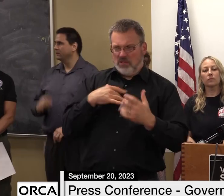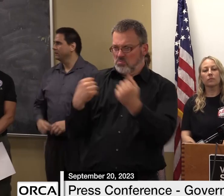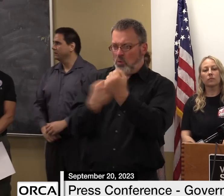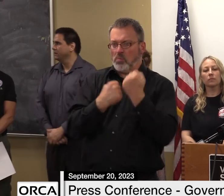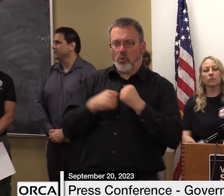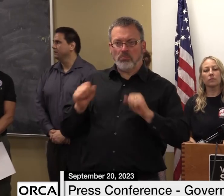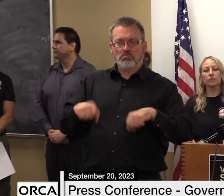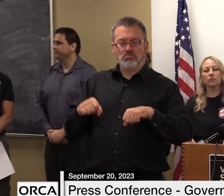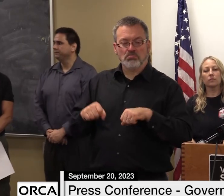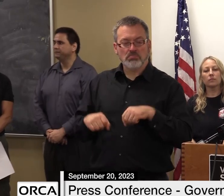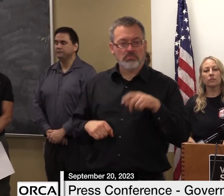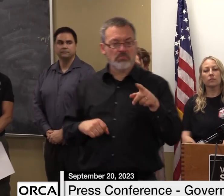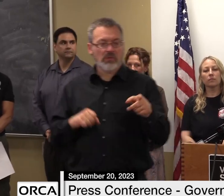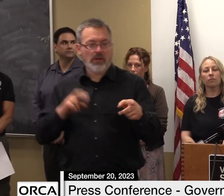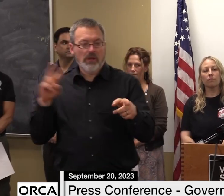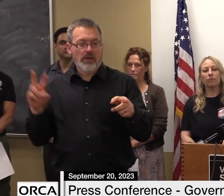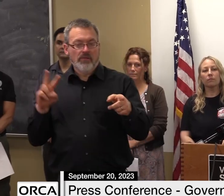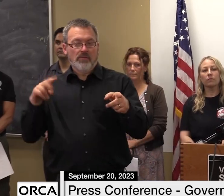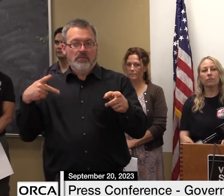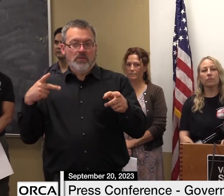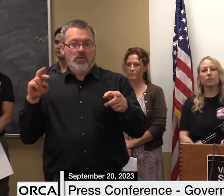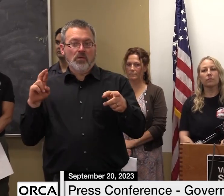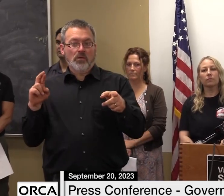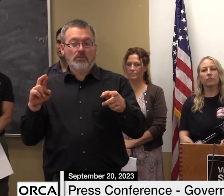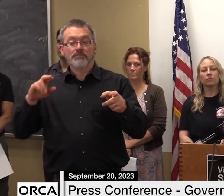$120 million in unmet need,